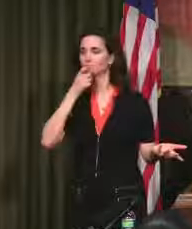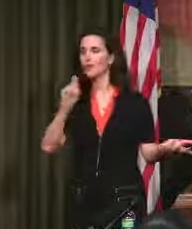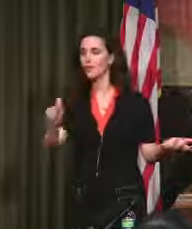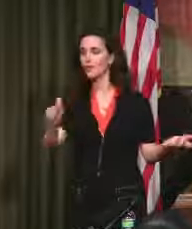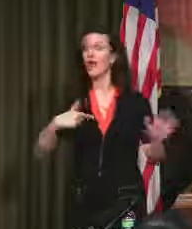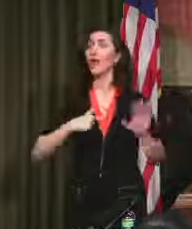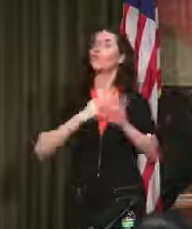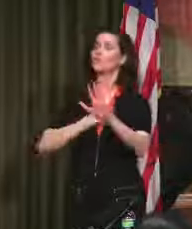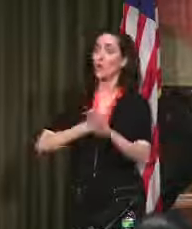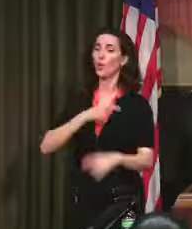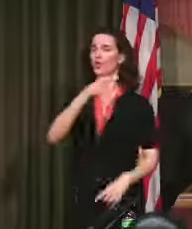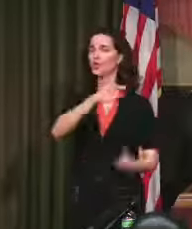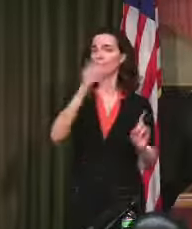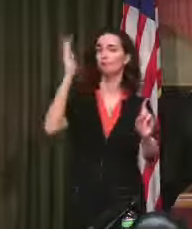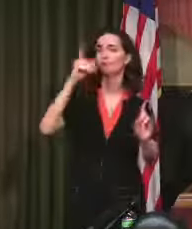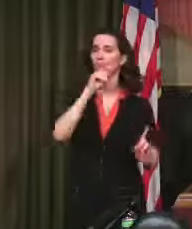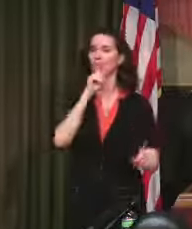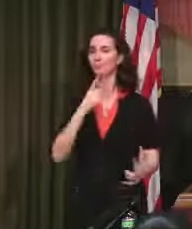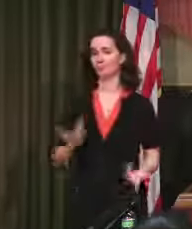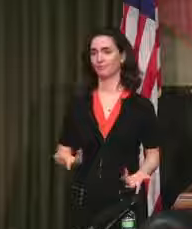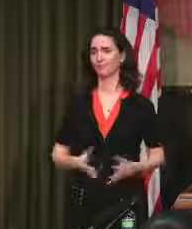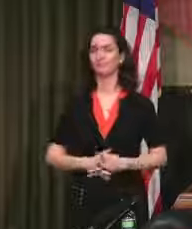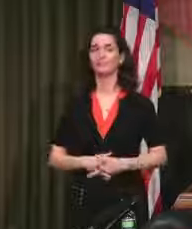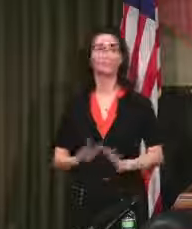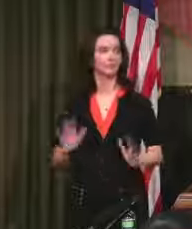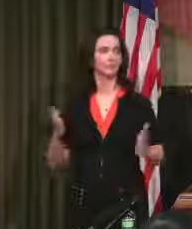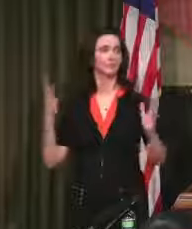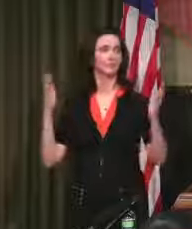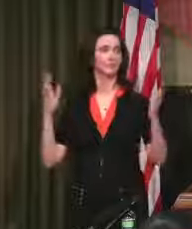I'm sorry that she went in that direction.